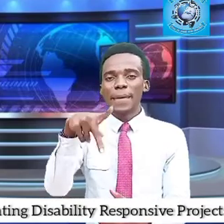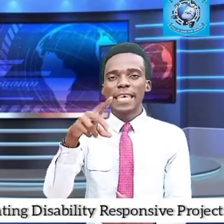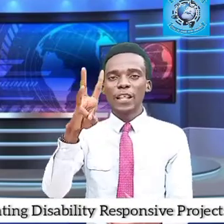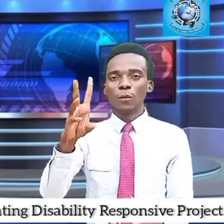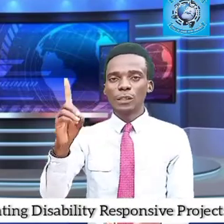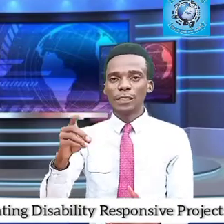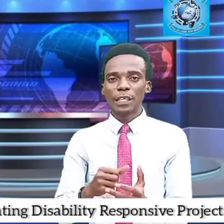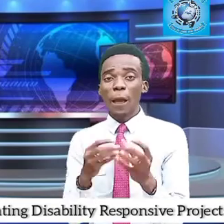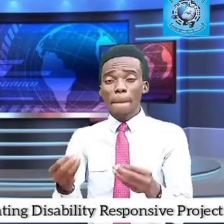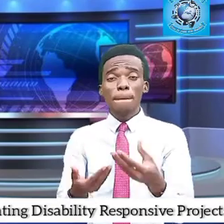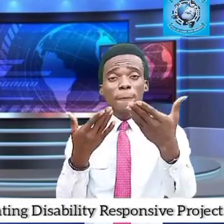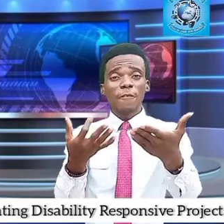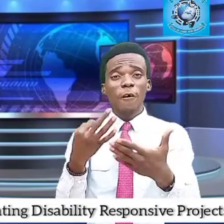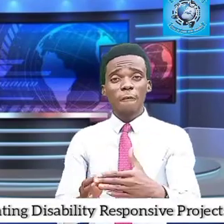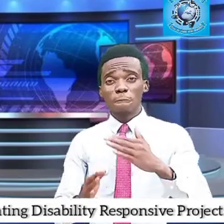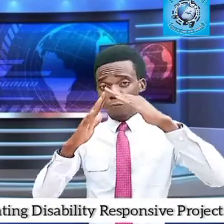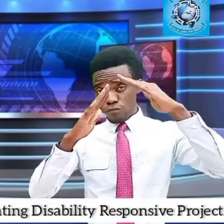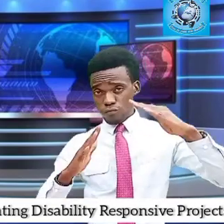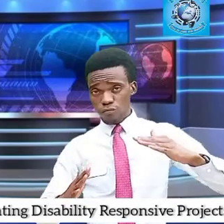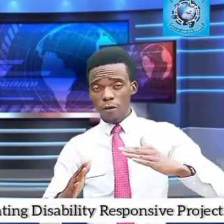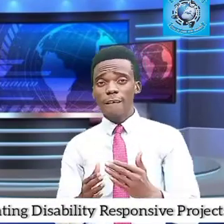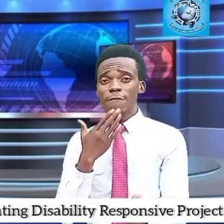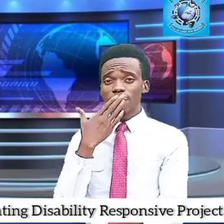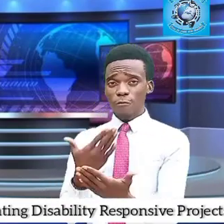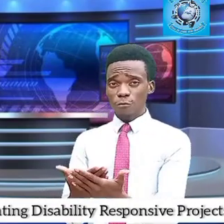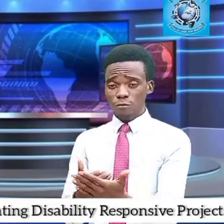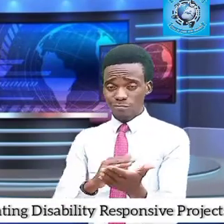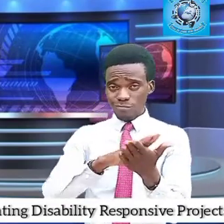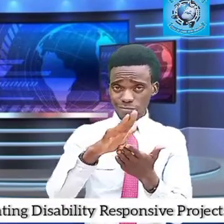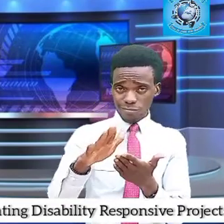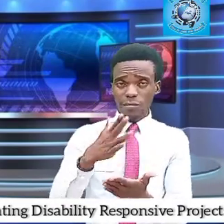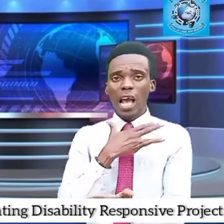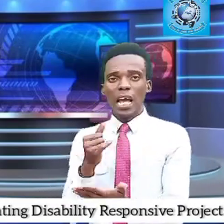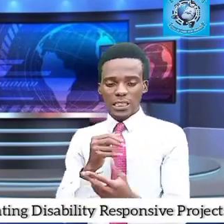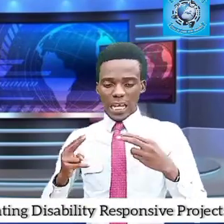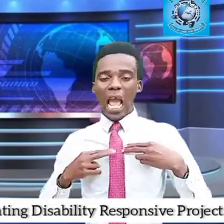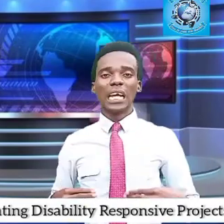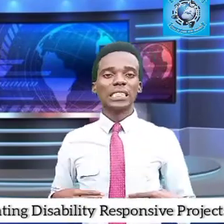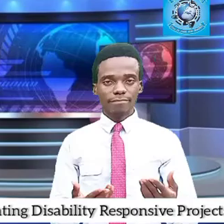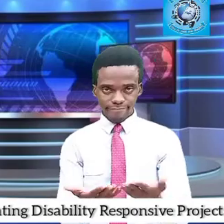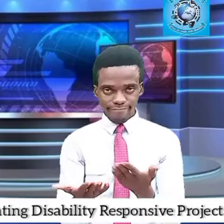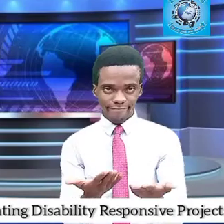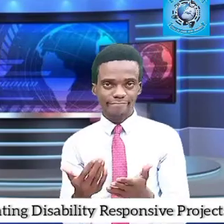PWDs, provision of shelters, food sanitation, and hygiene services.